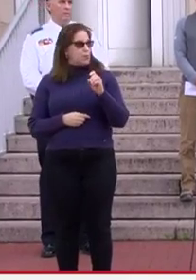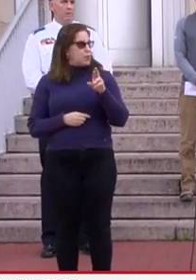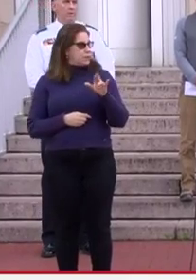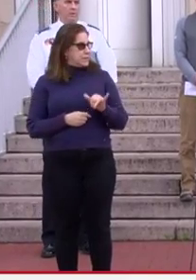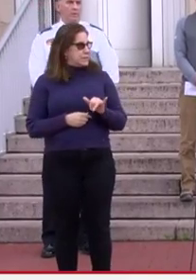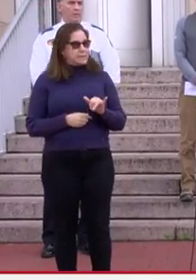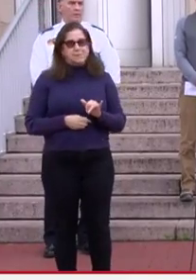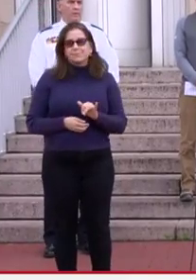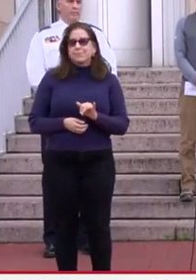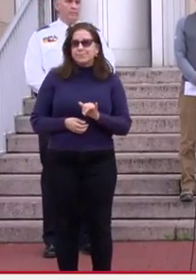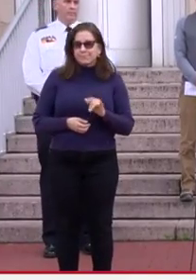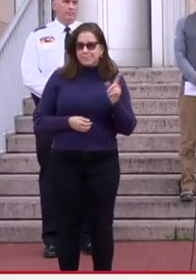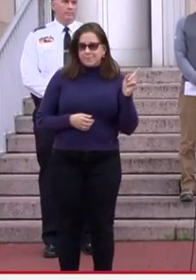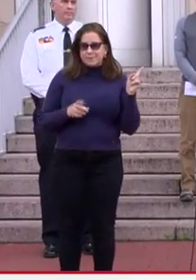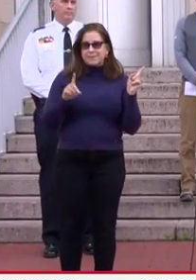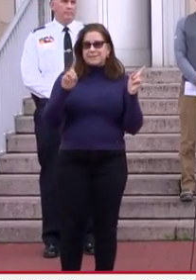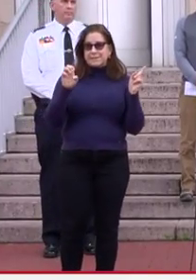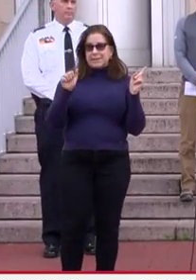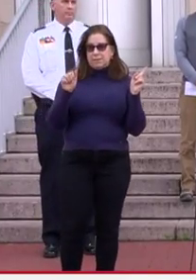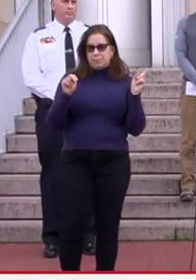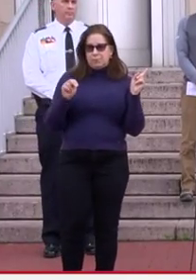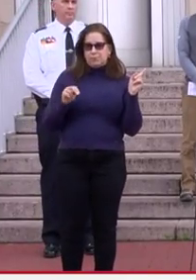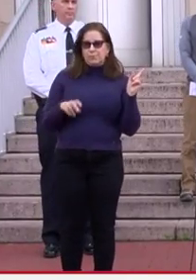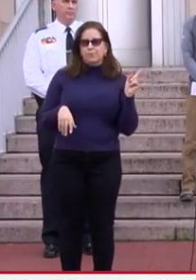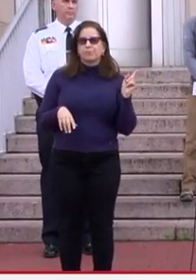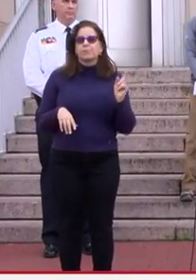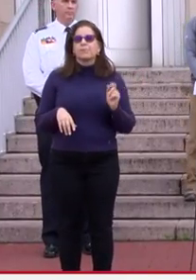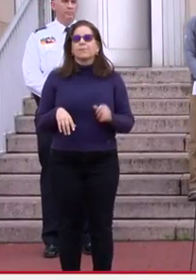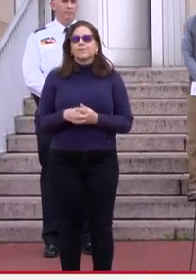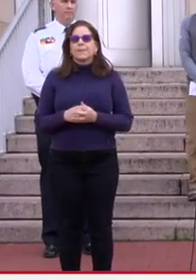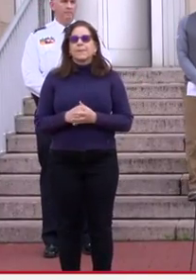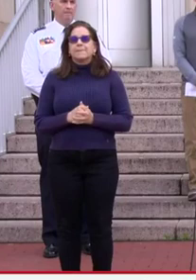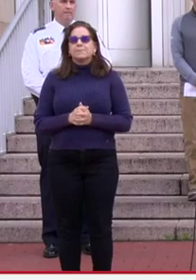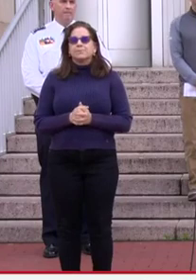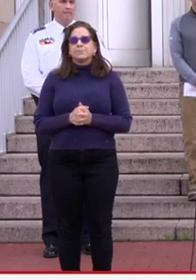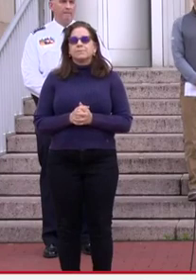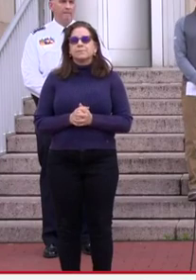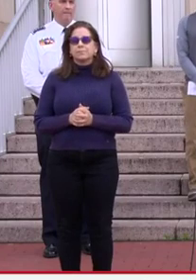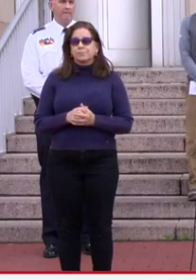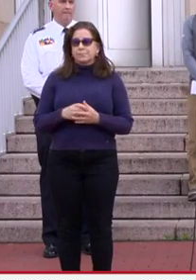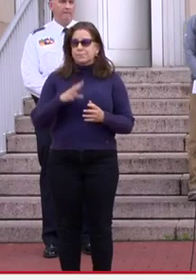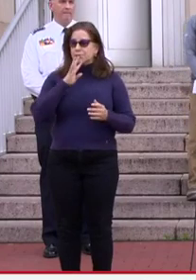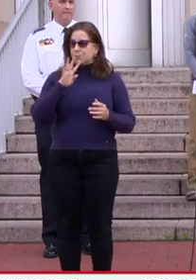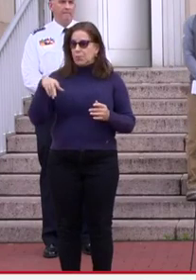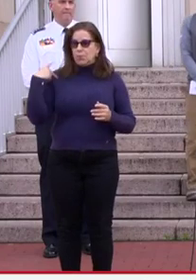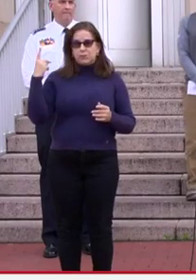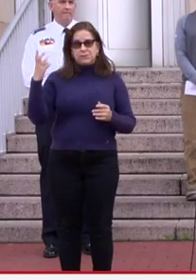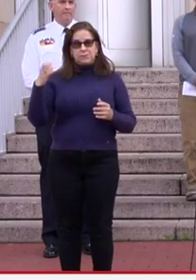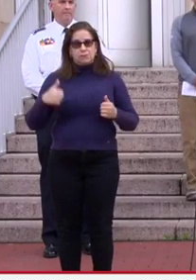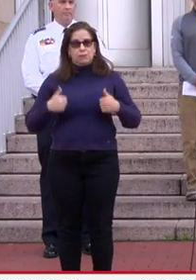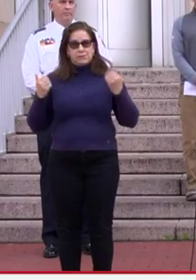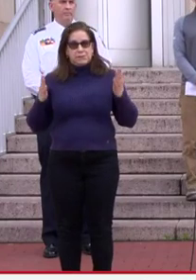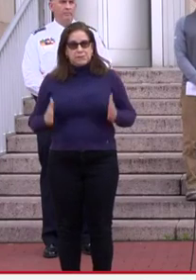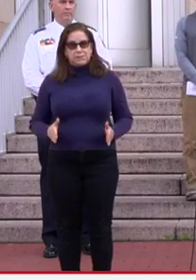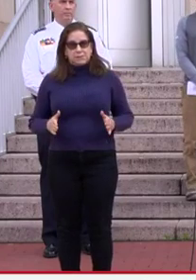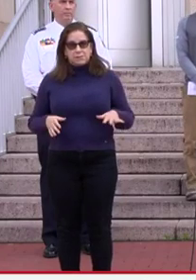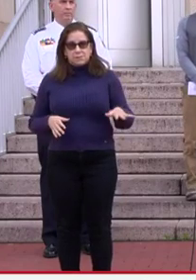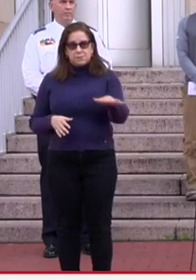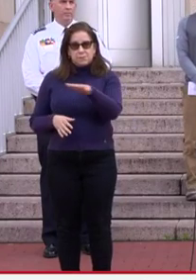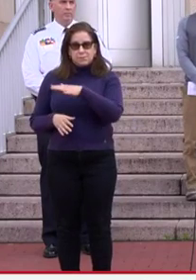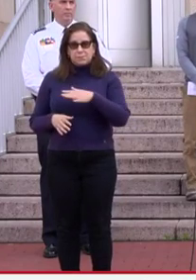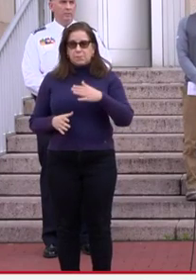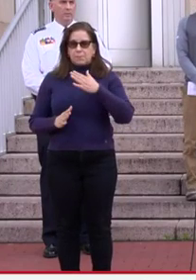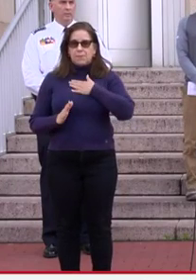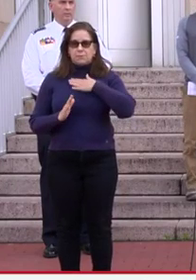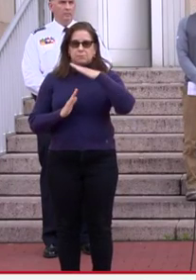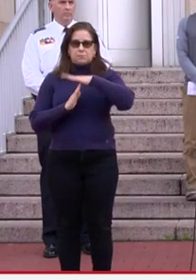Thank you, Mayor. So the health and safety of our residents and our members is my top priority. So I can confirm for you that